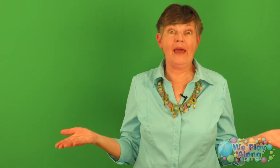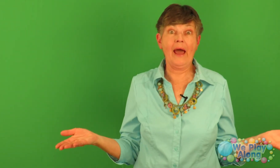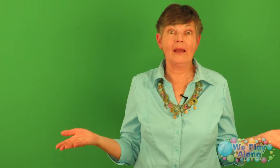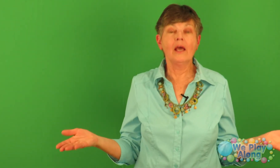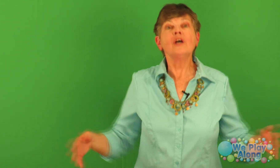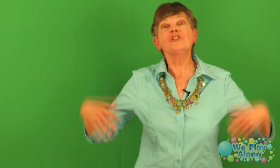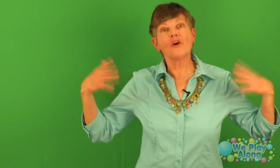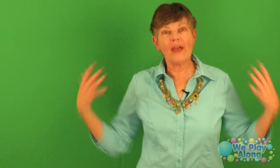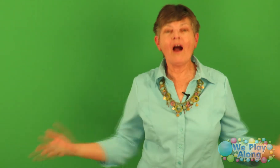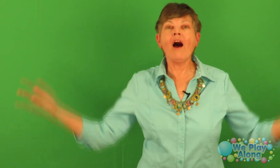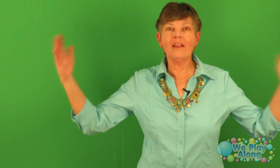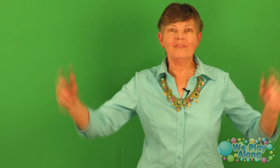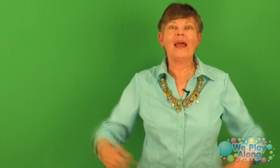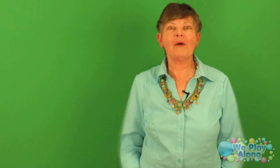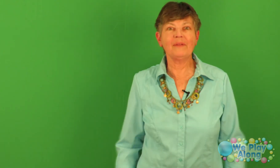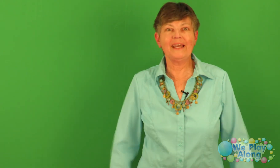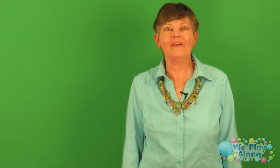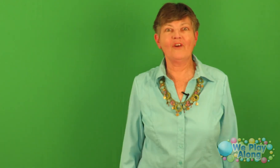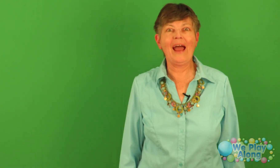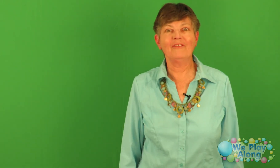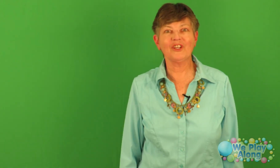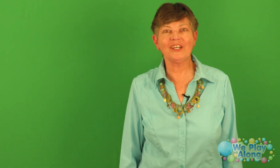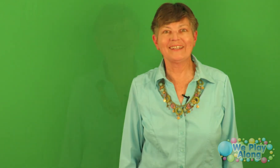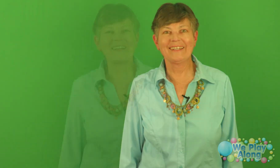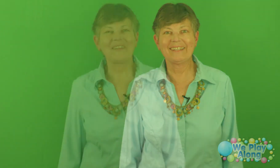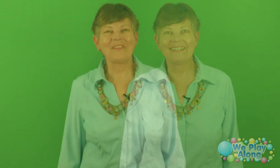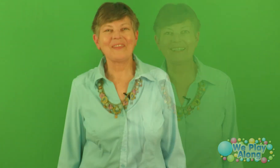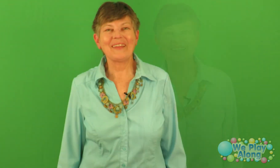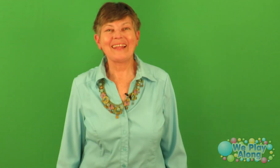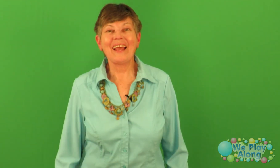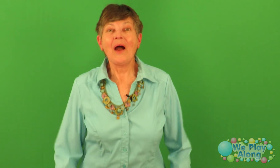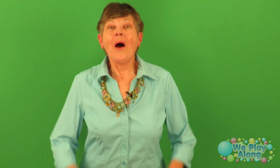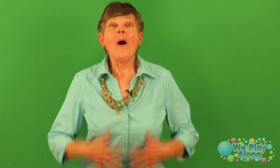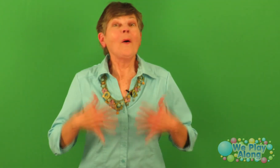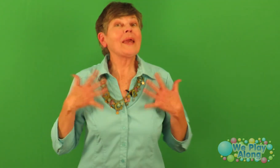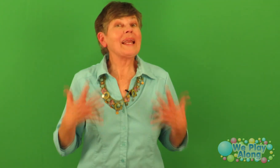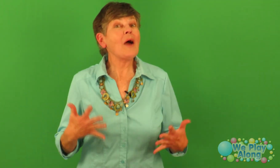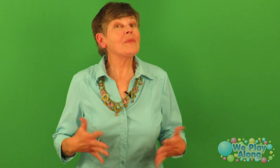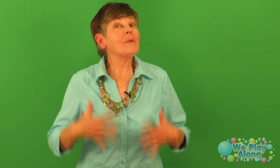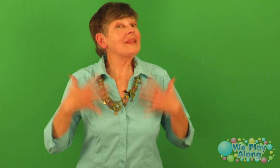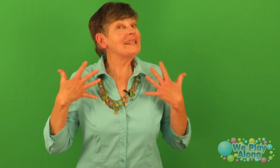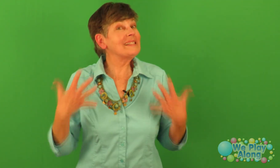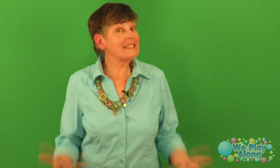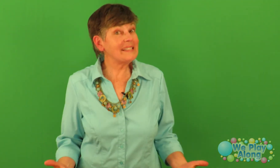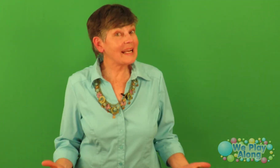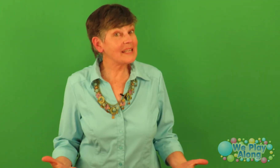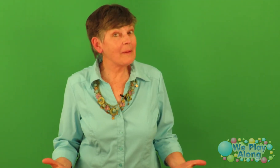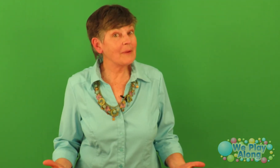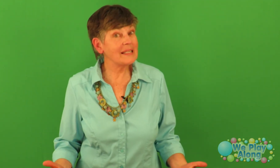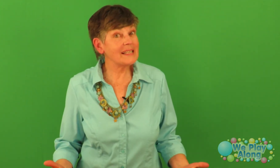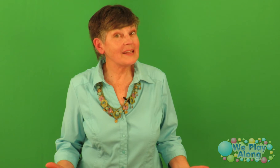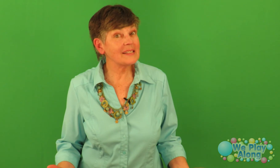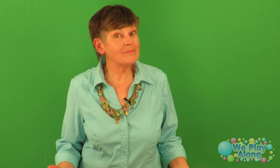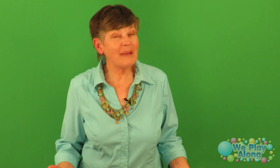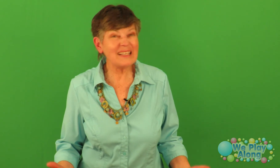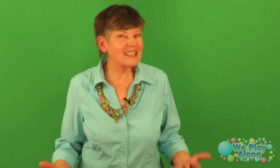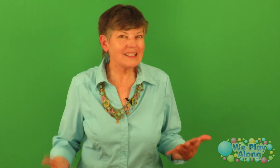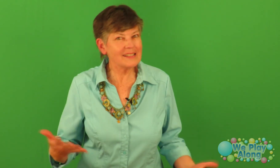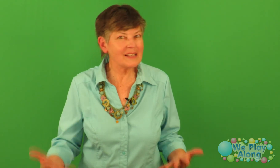that. So they all lived happily ever after. Okay, now this next time I'm going to say this basically the same